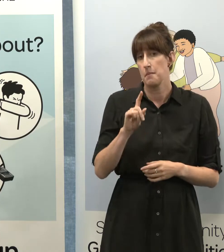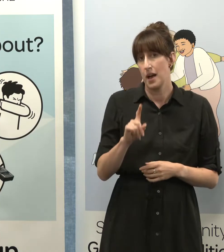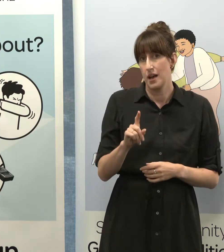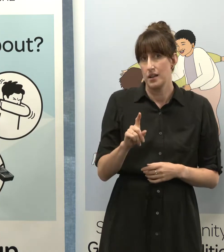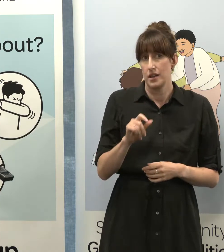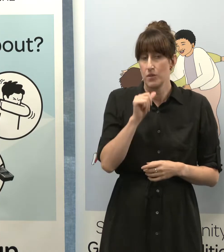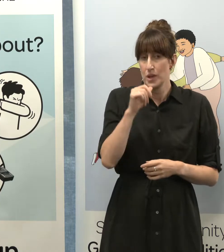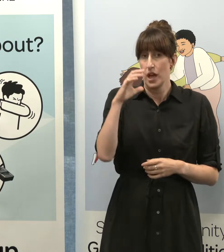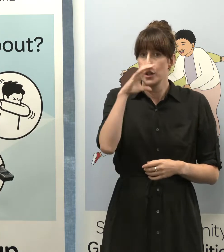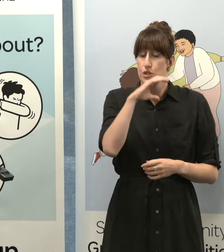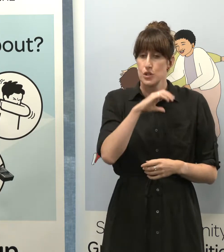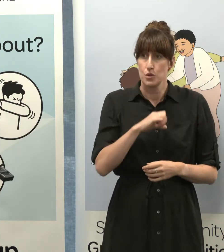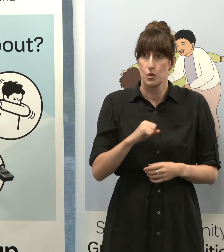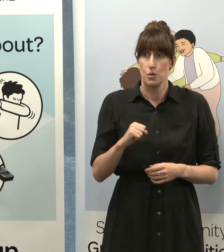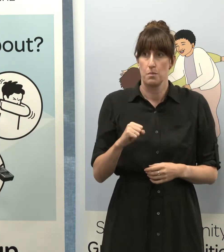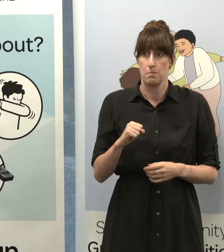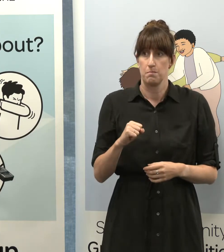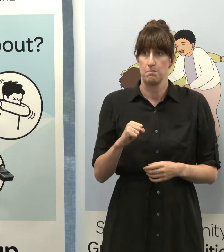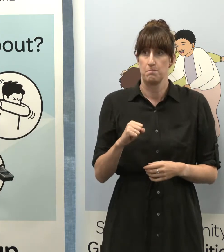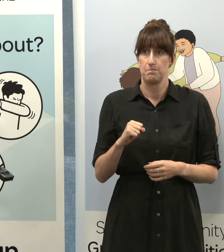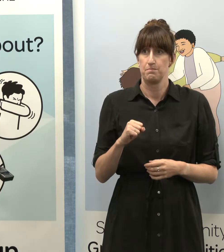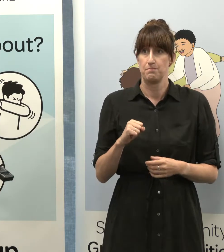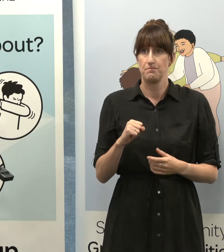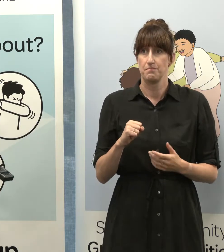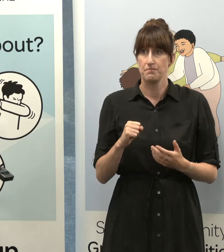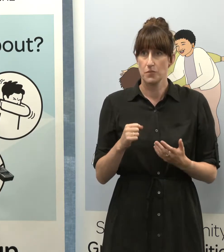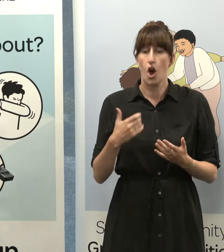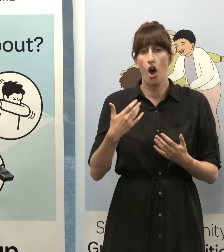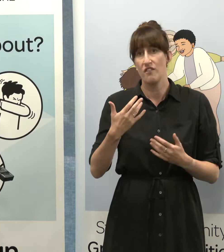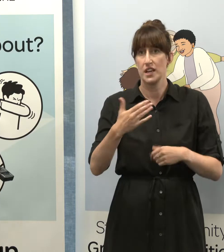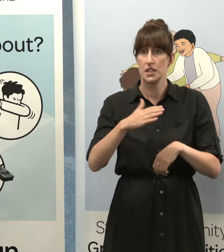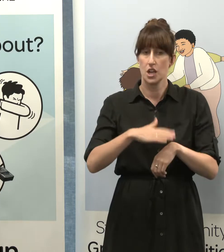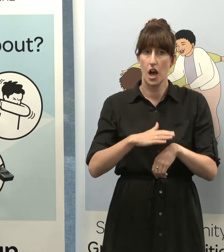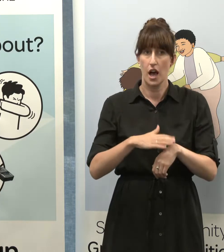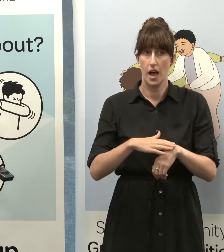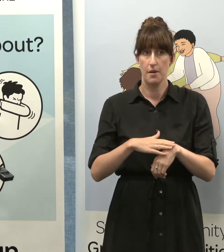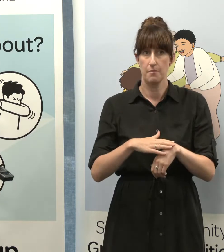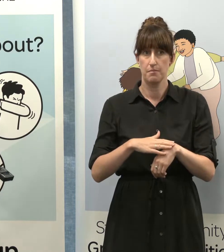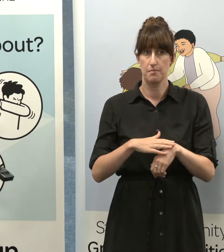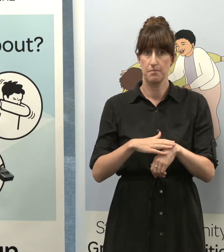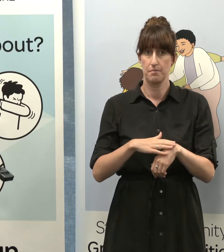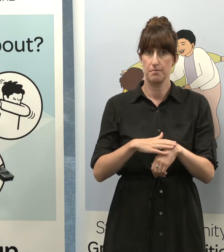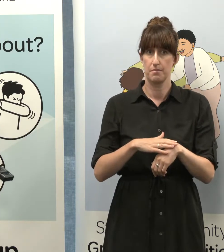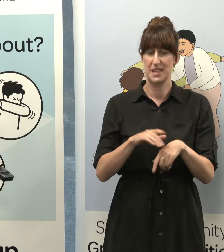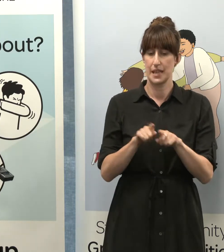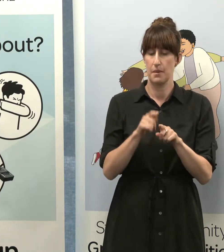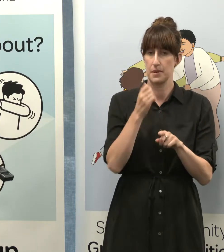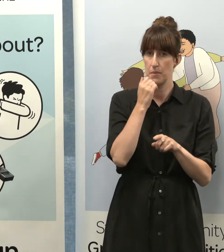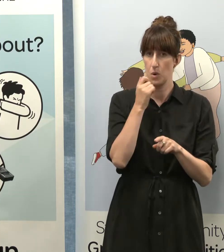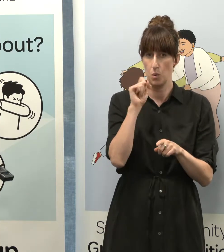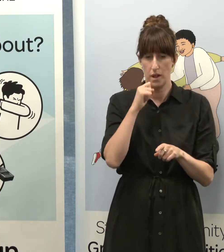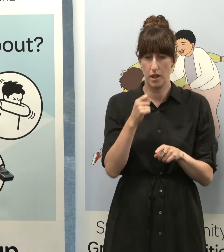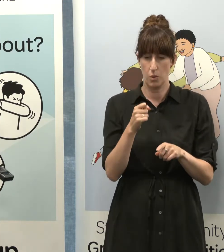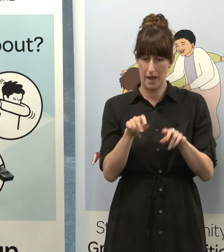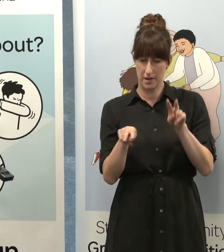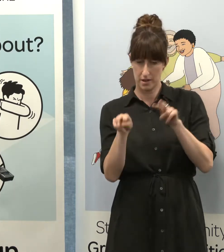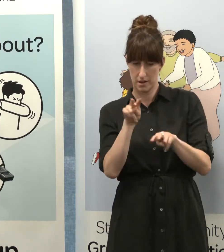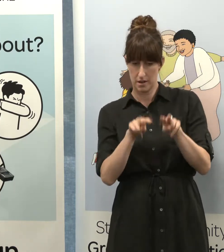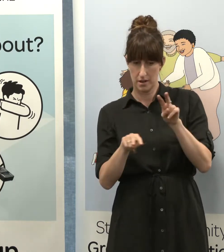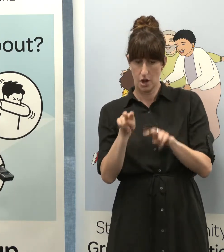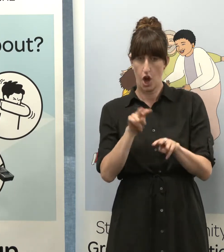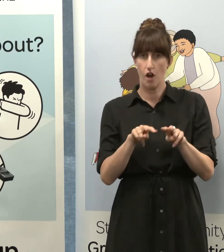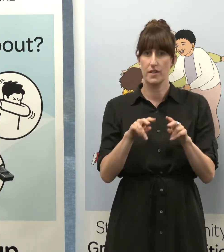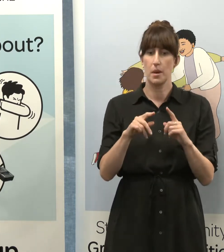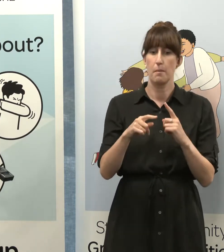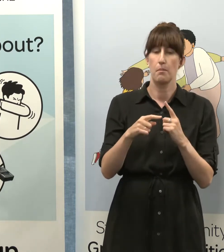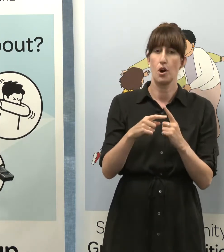same proportion of people will, over time, will record their result, we'll look at what the trend in that positivity rate is, and that will give